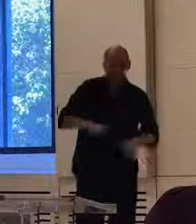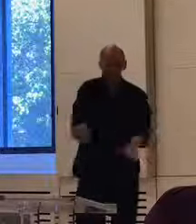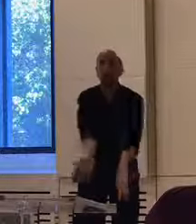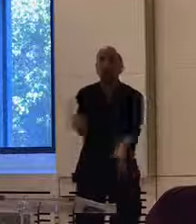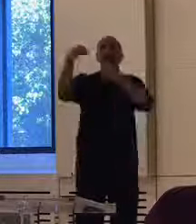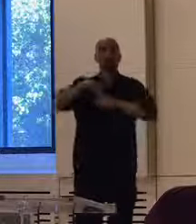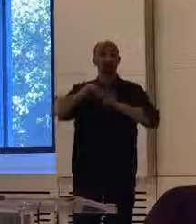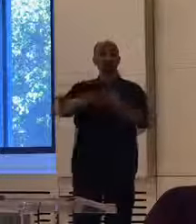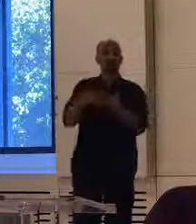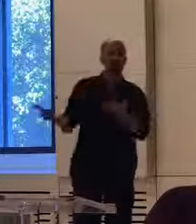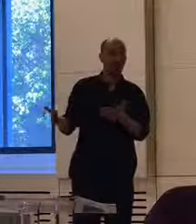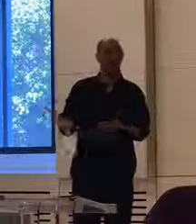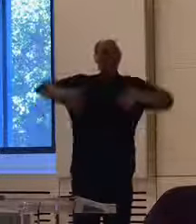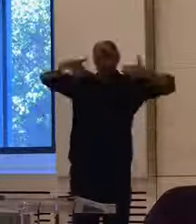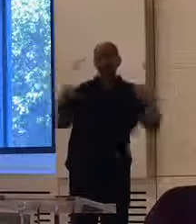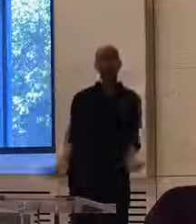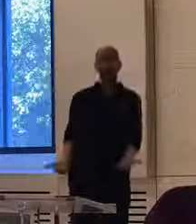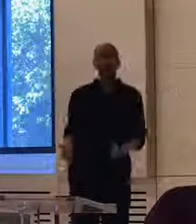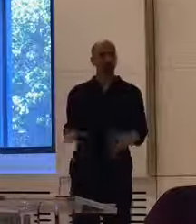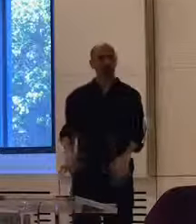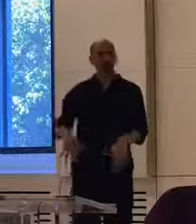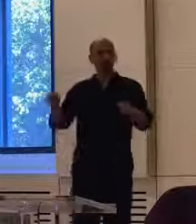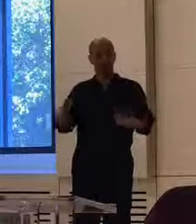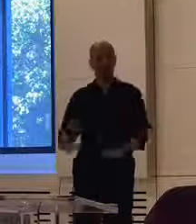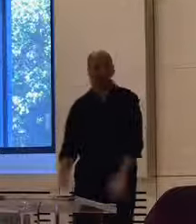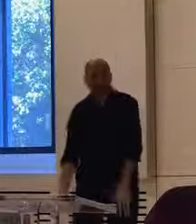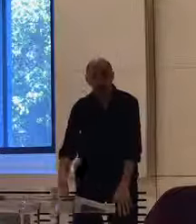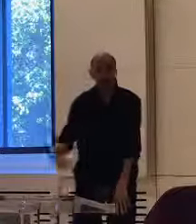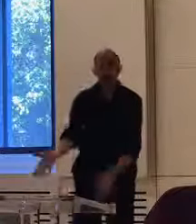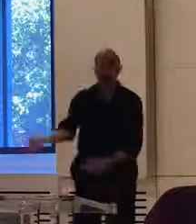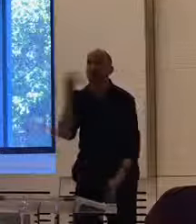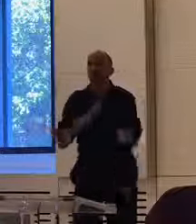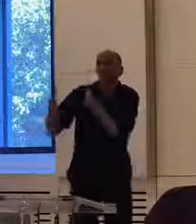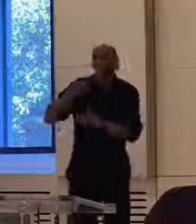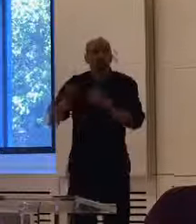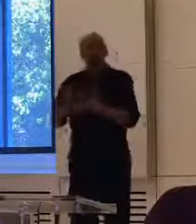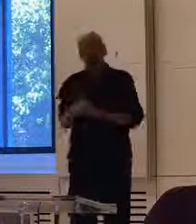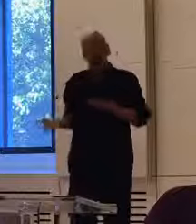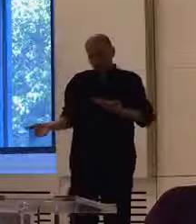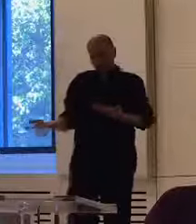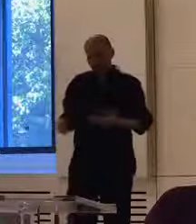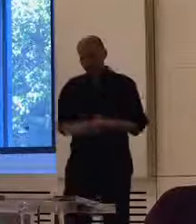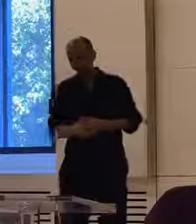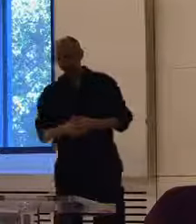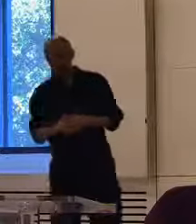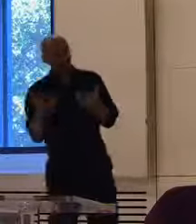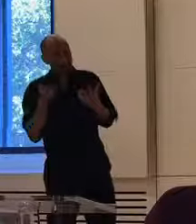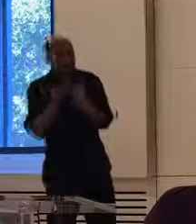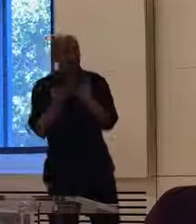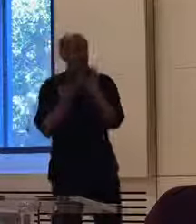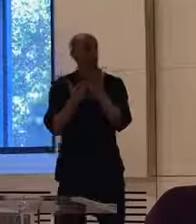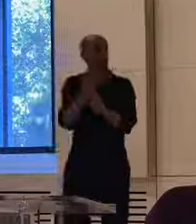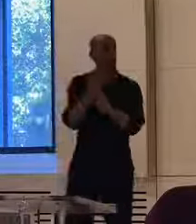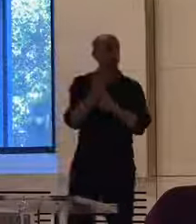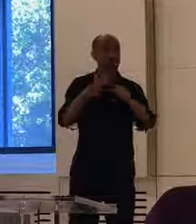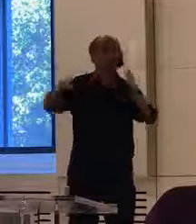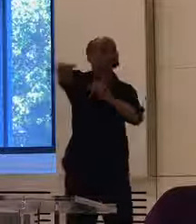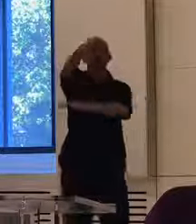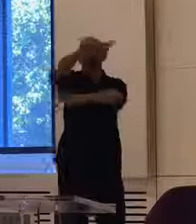Deaf children need to acquire language. From the start, they need to acquire language right from the very start. And